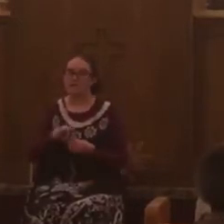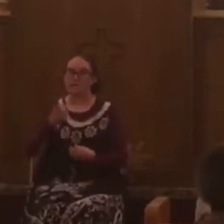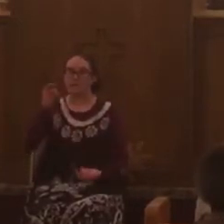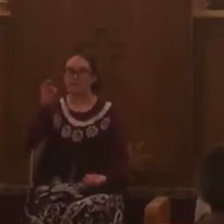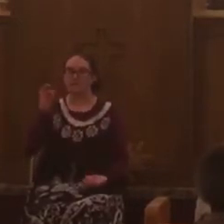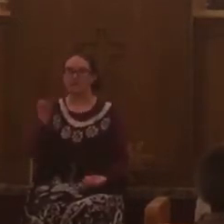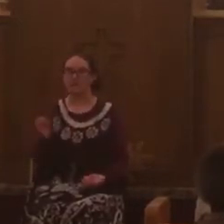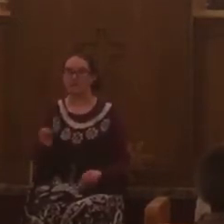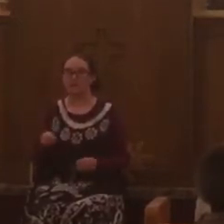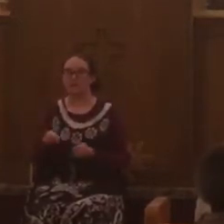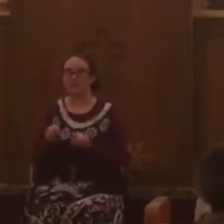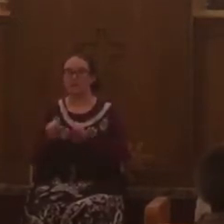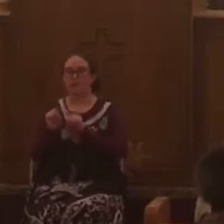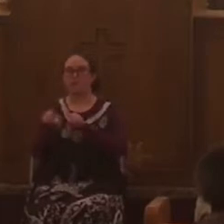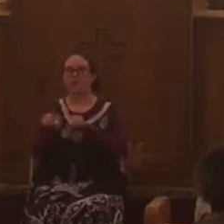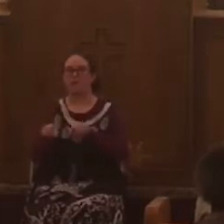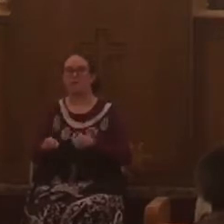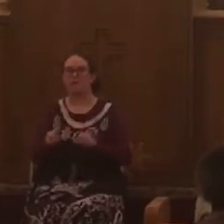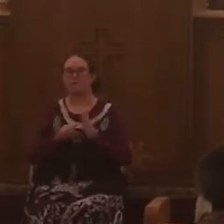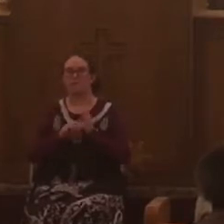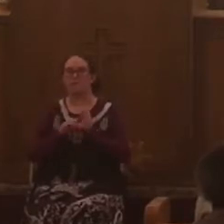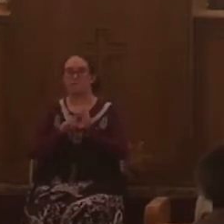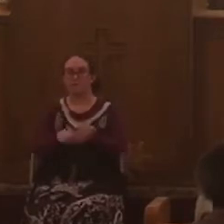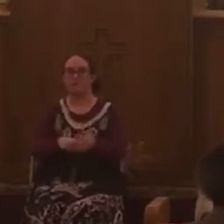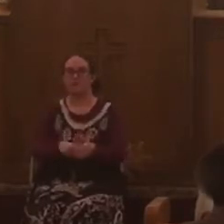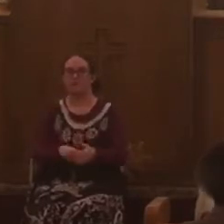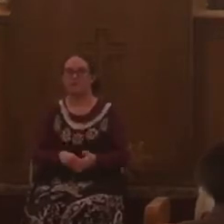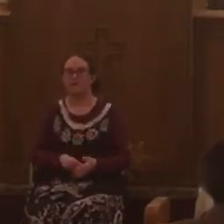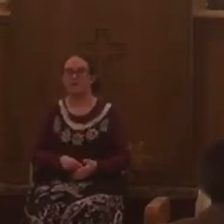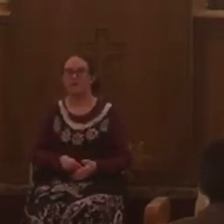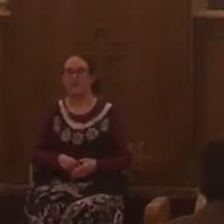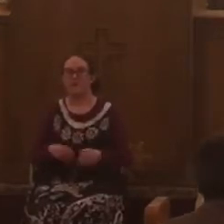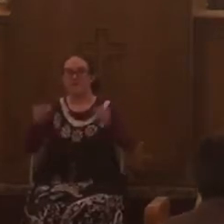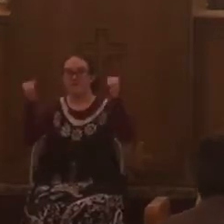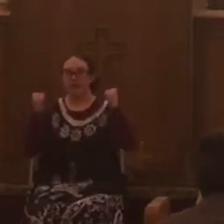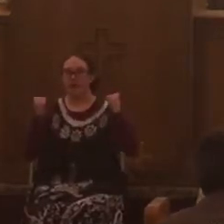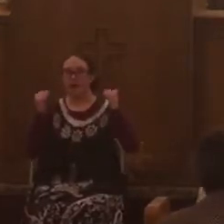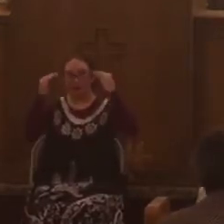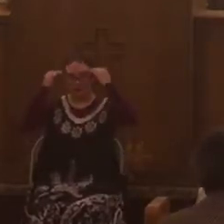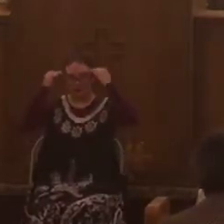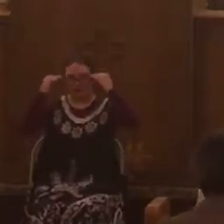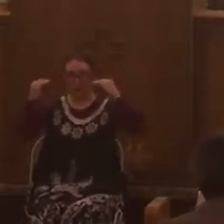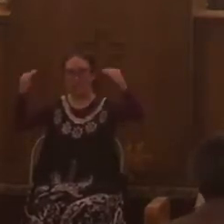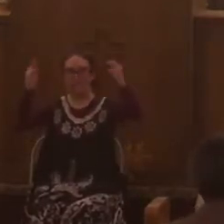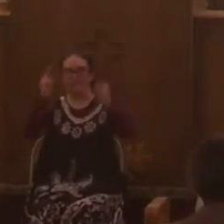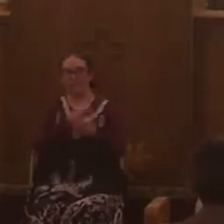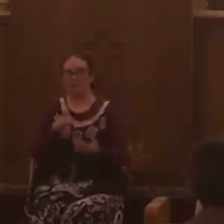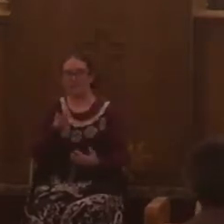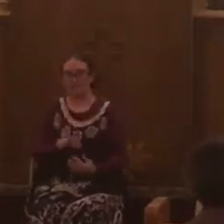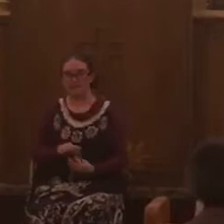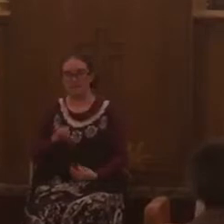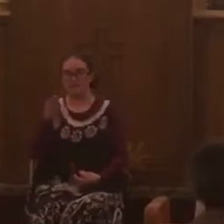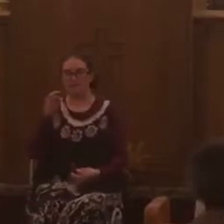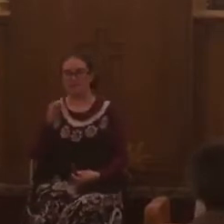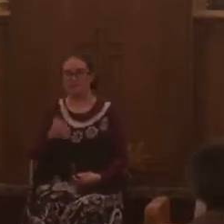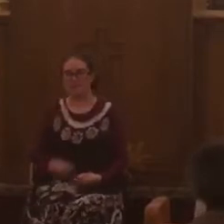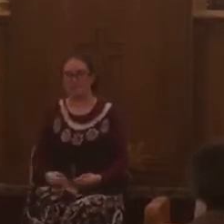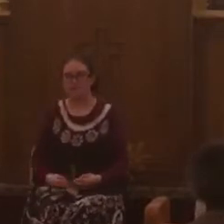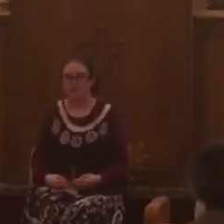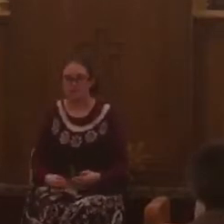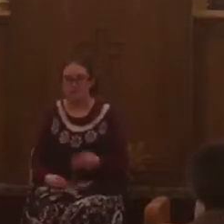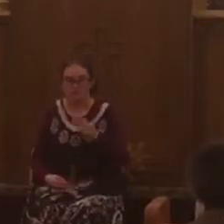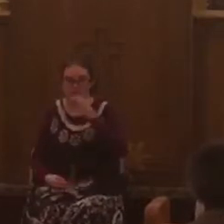tell somebody here tonight that when you fast, amen, you break down this flesh so that God can do the work on you he